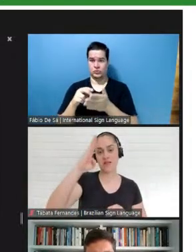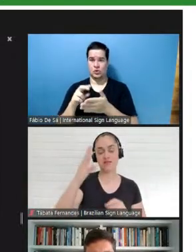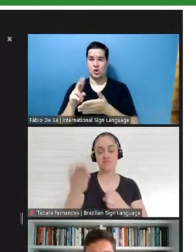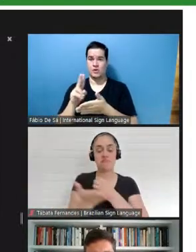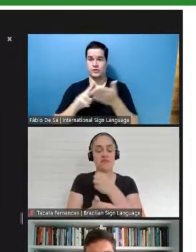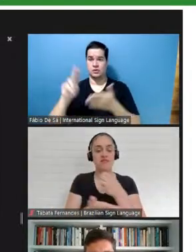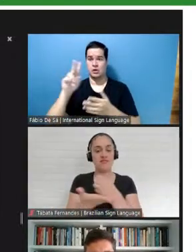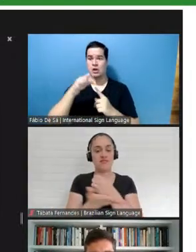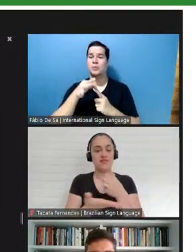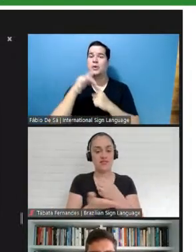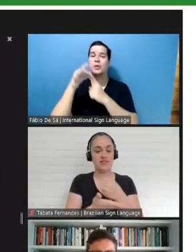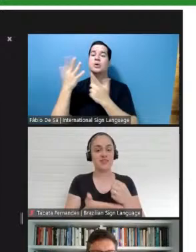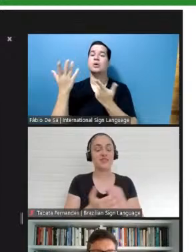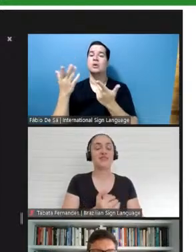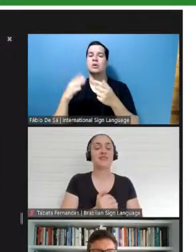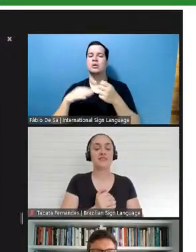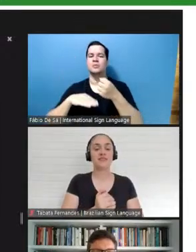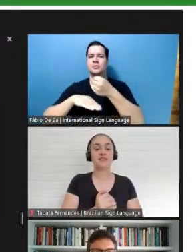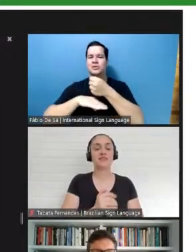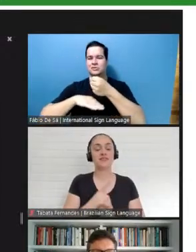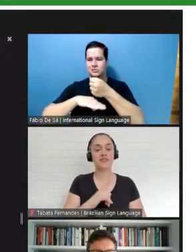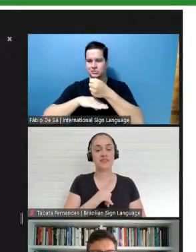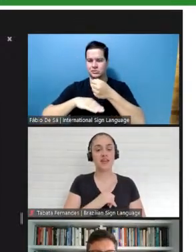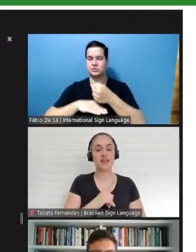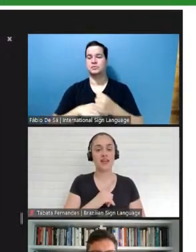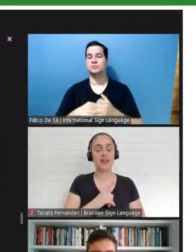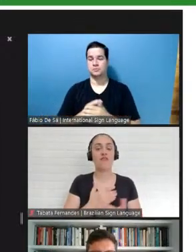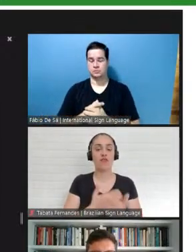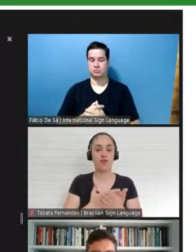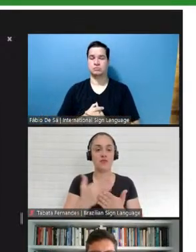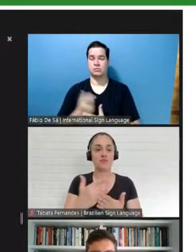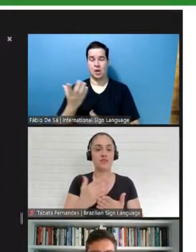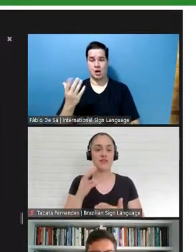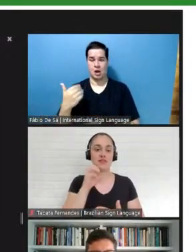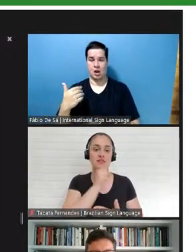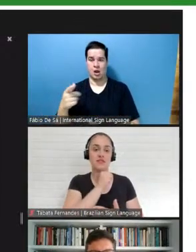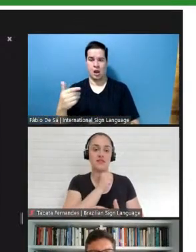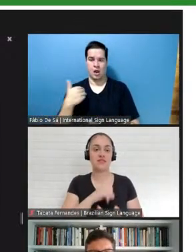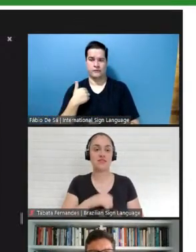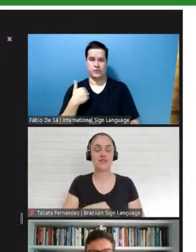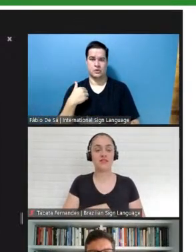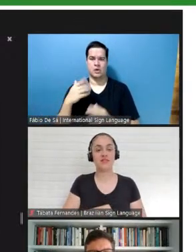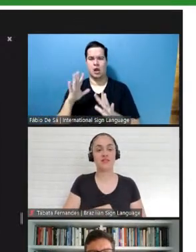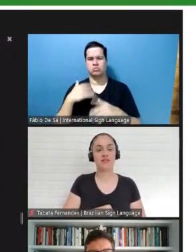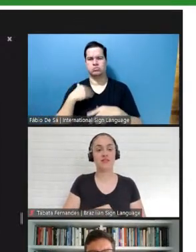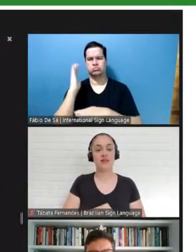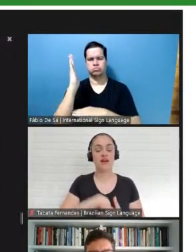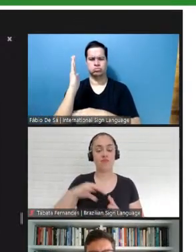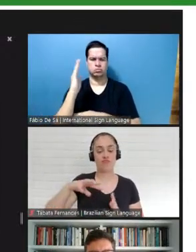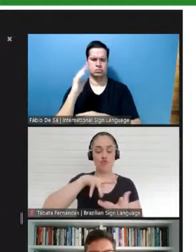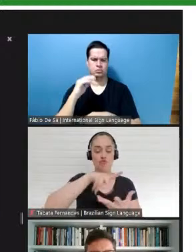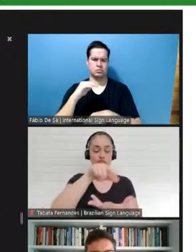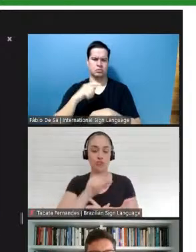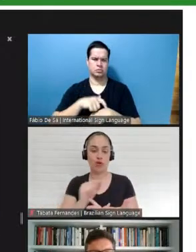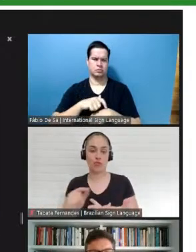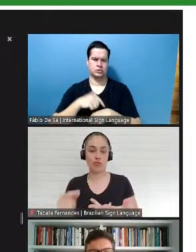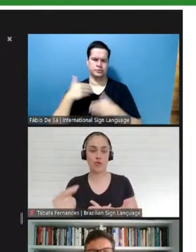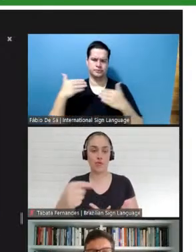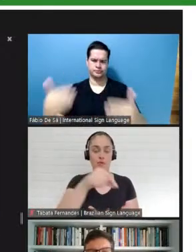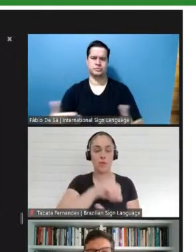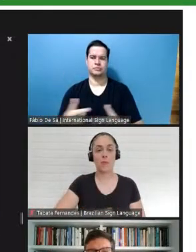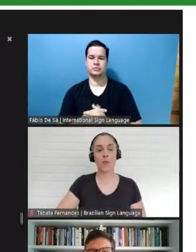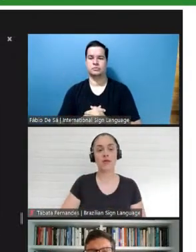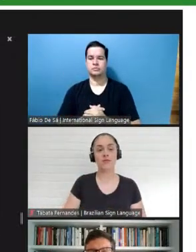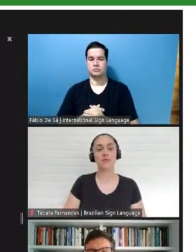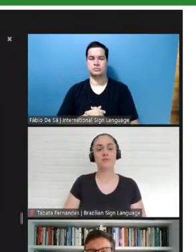do that at a pre-service level. So hopefully that will start to really impact across the world. So